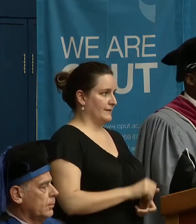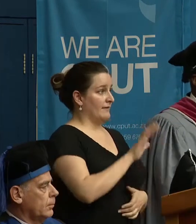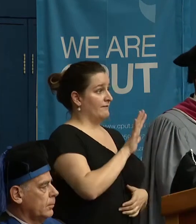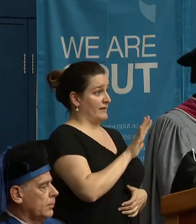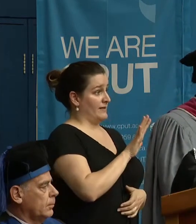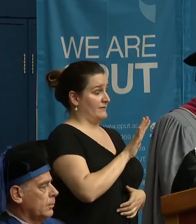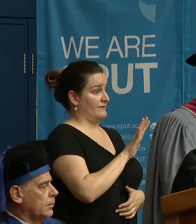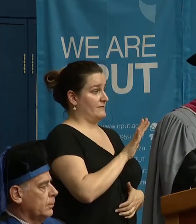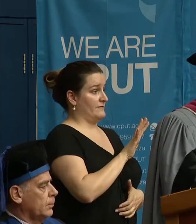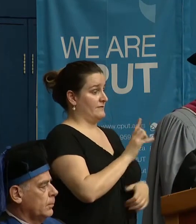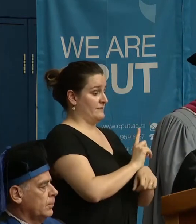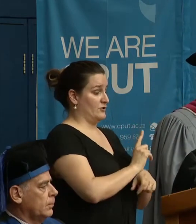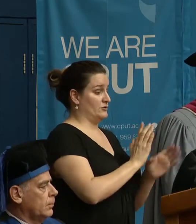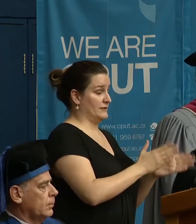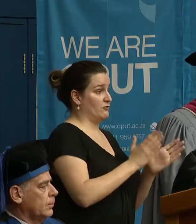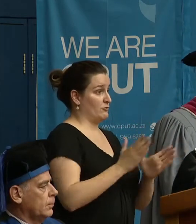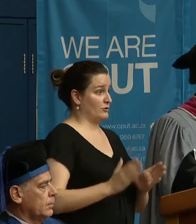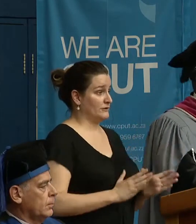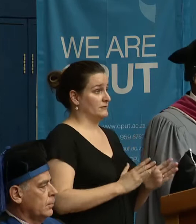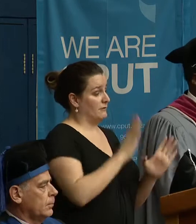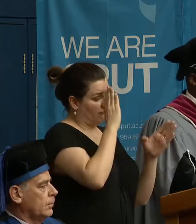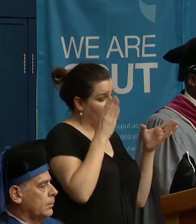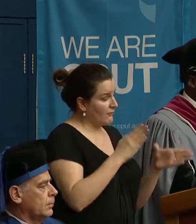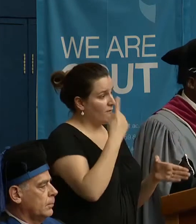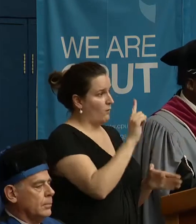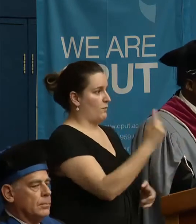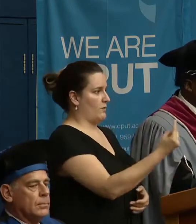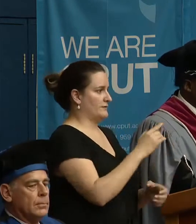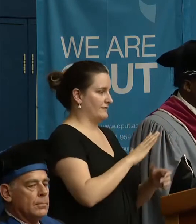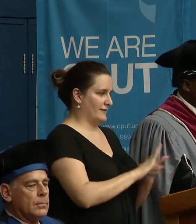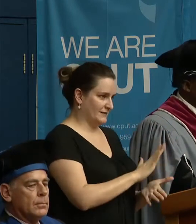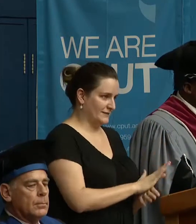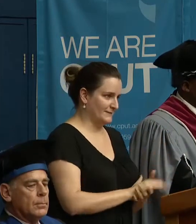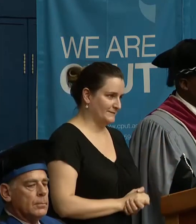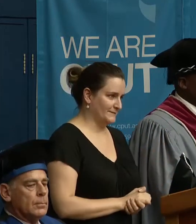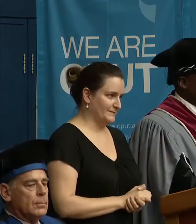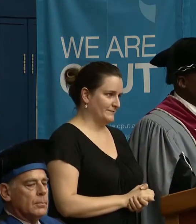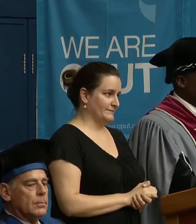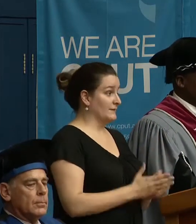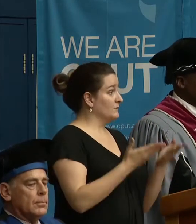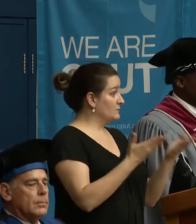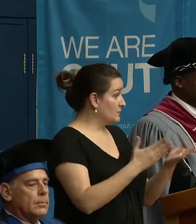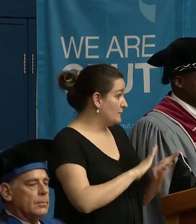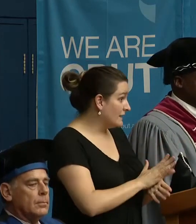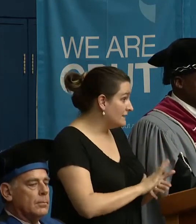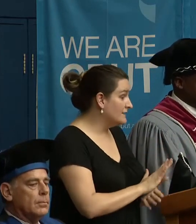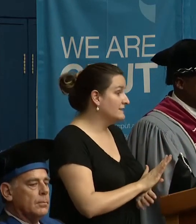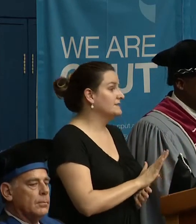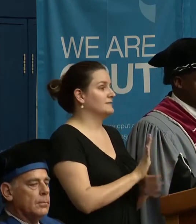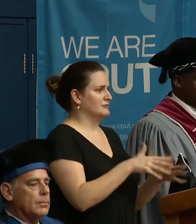graduation ceremonies are devoted entirely to this faculty. This faculty has